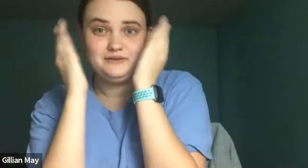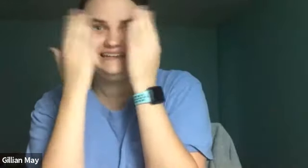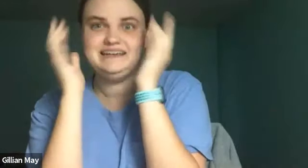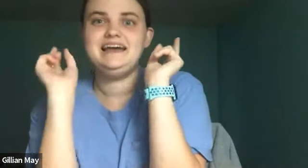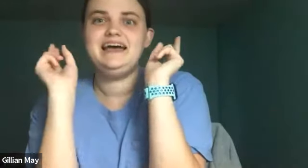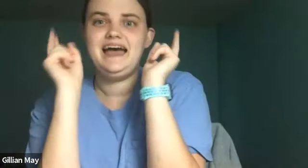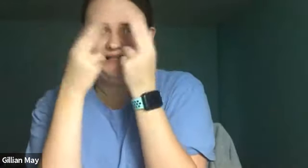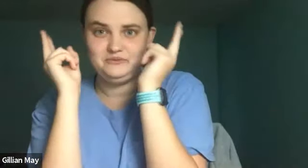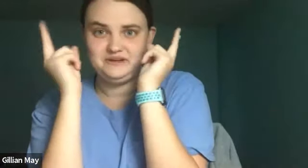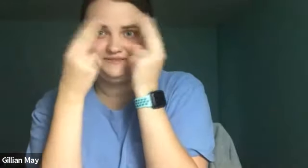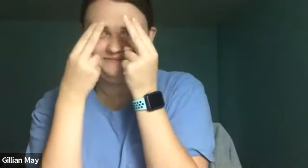Halloween, Halloween.